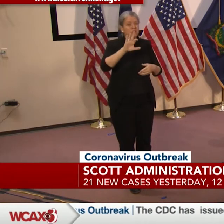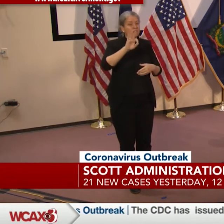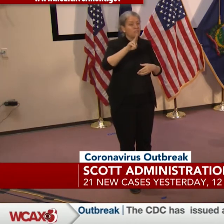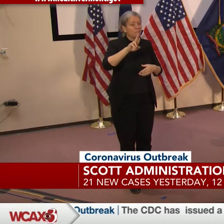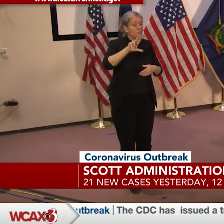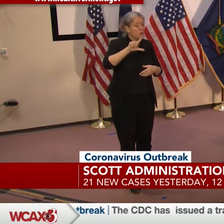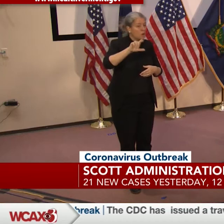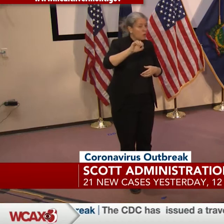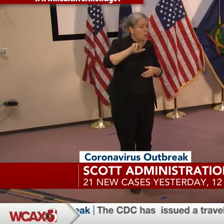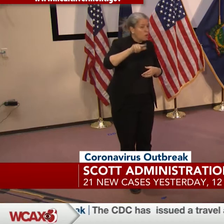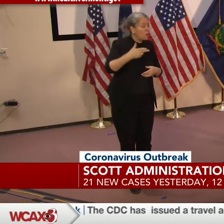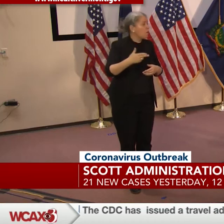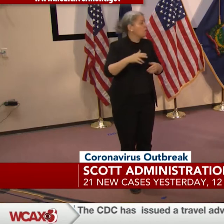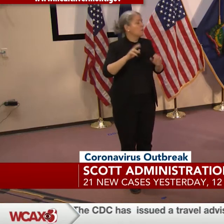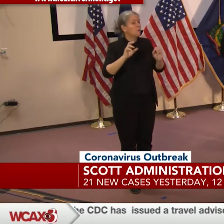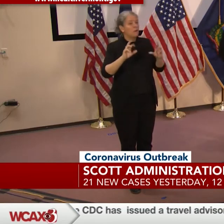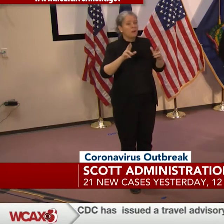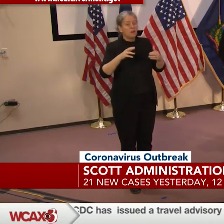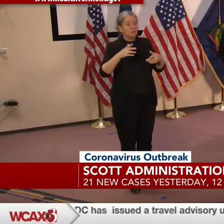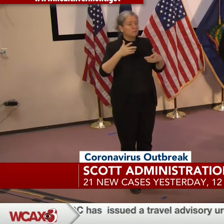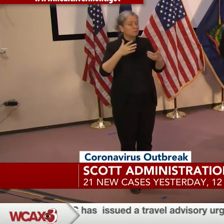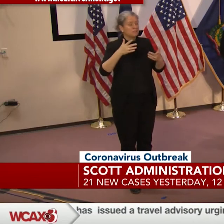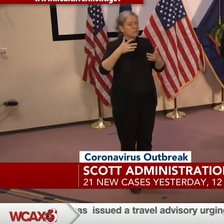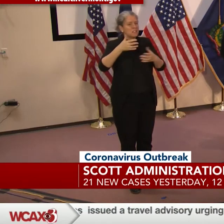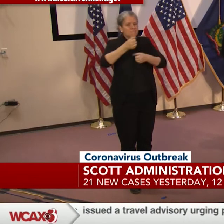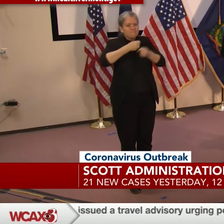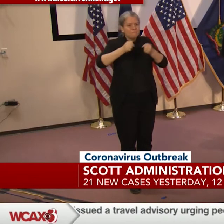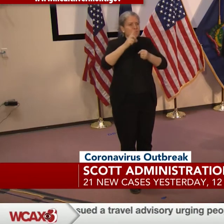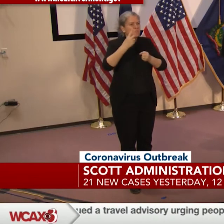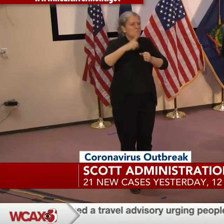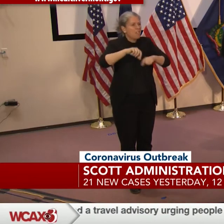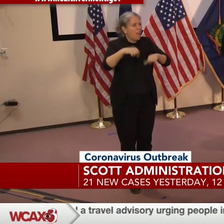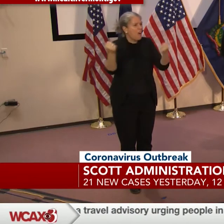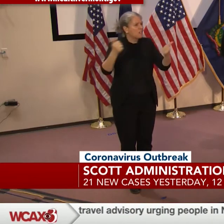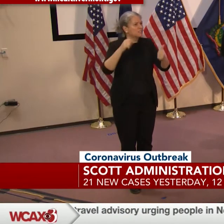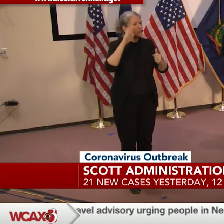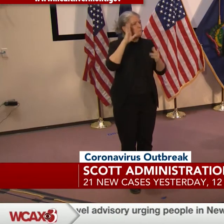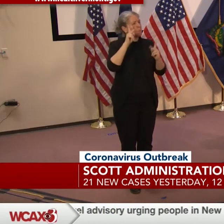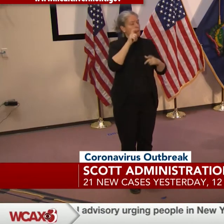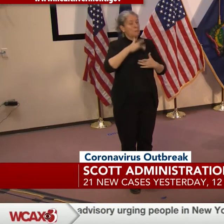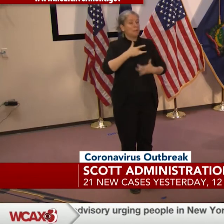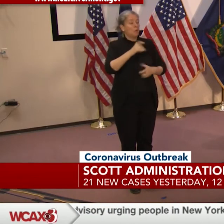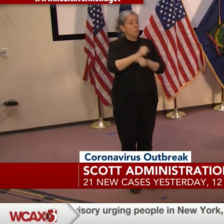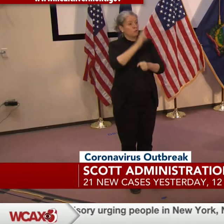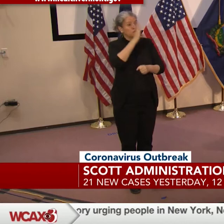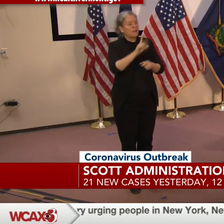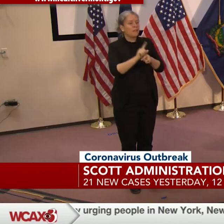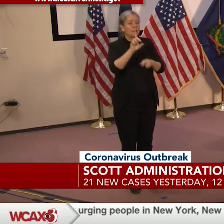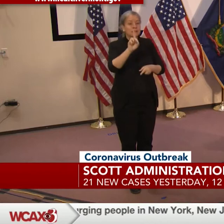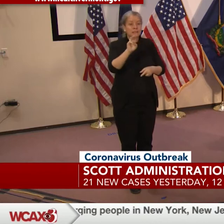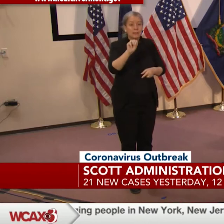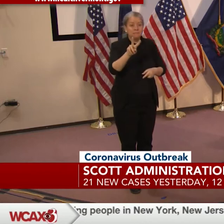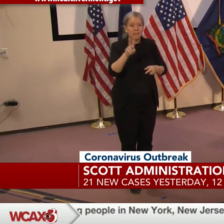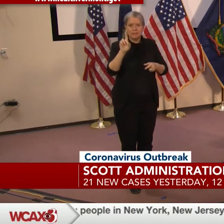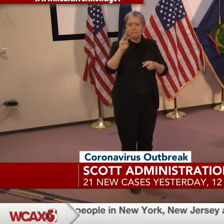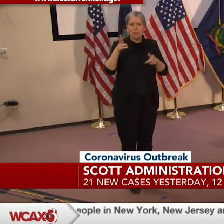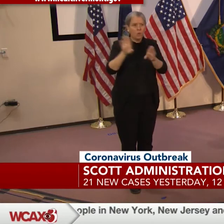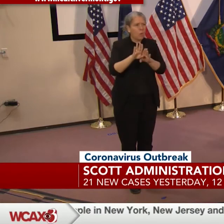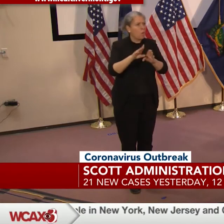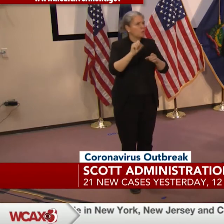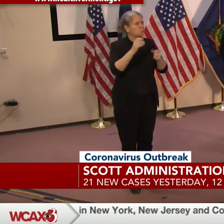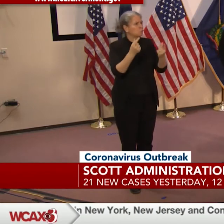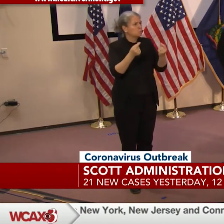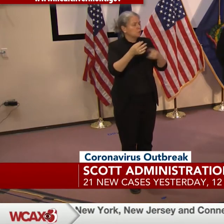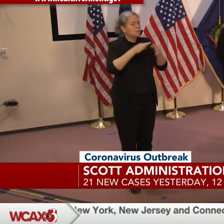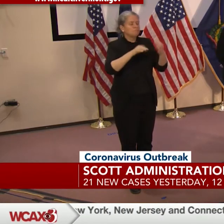or what do you plan? Maybe they've been redeployed in some way. What is your plan for state workforce? Yeah, we're redeploying as